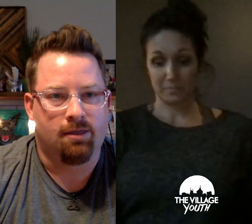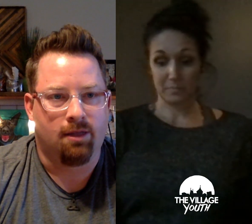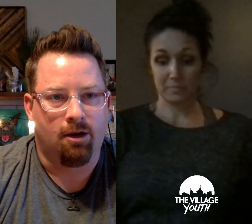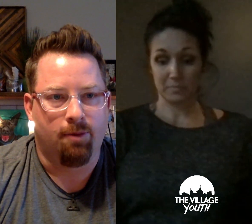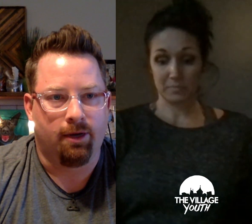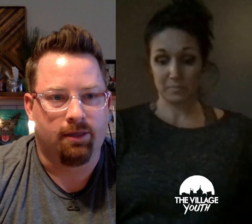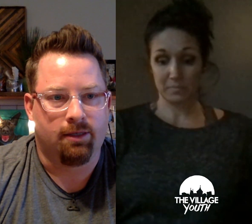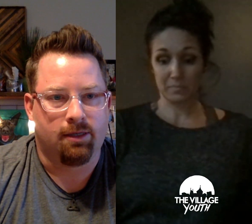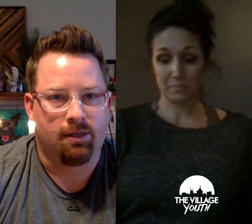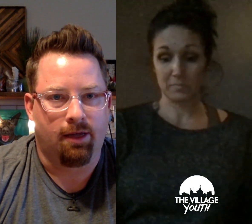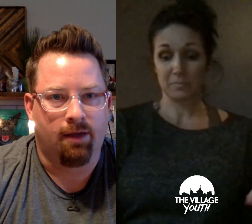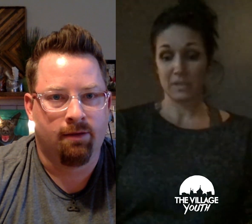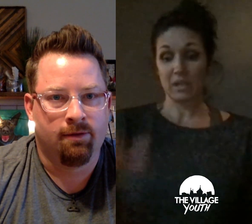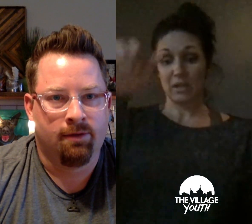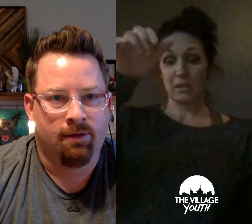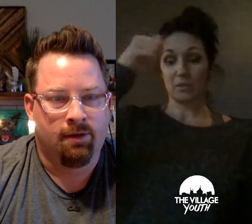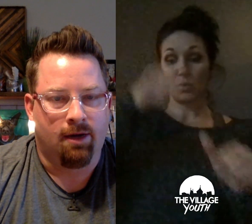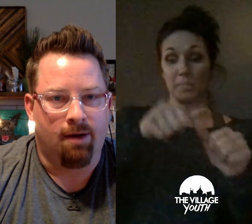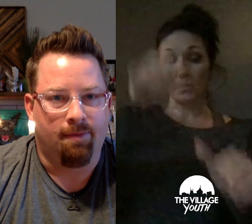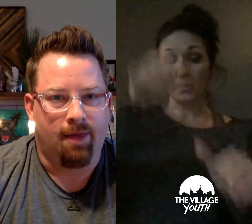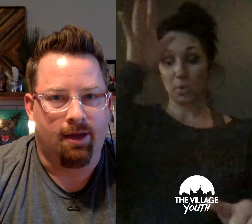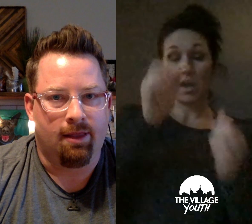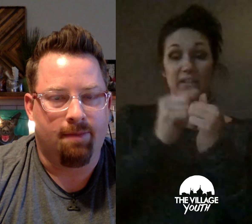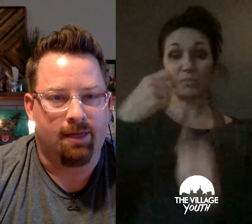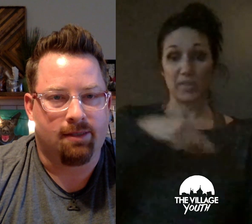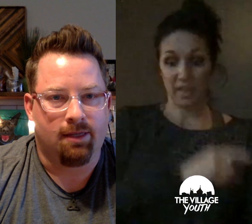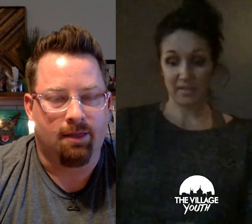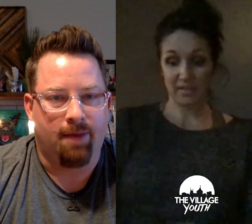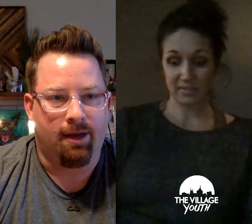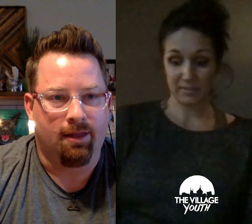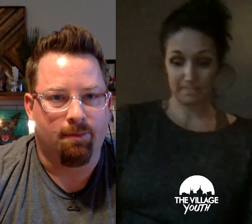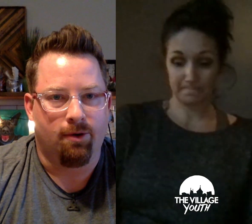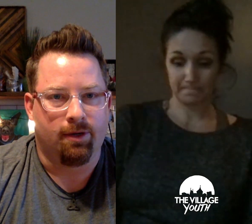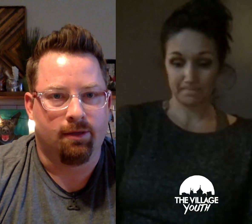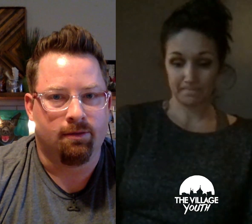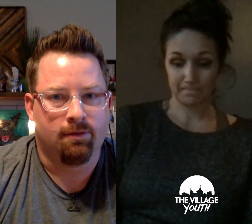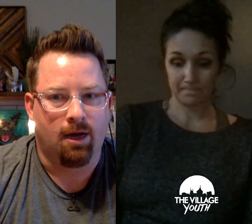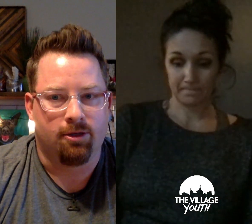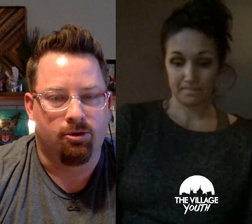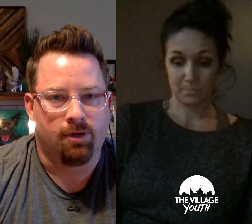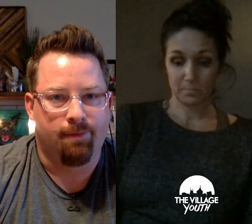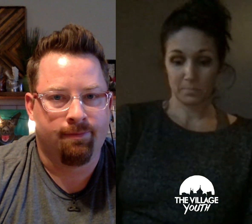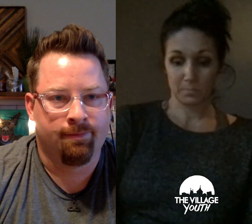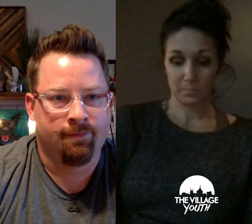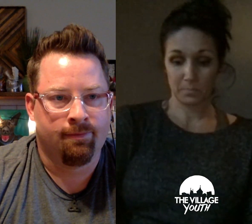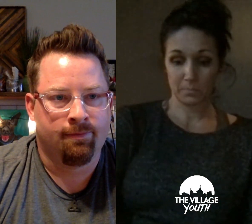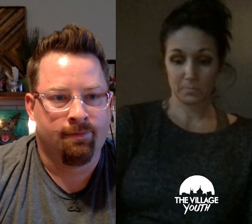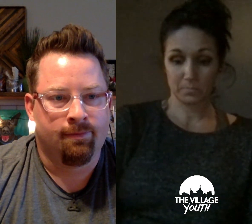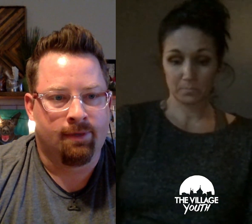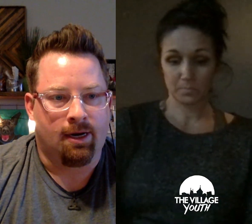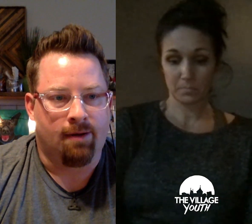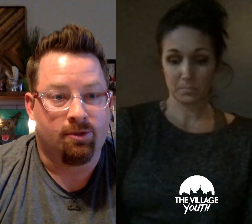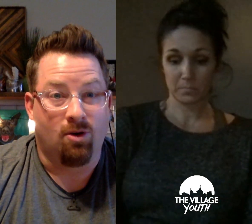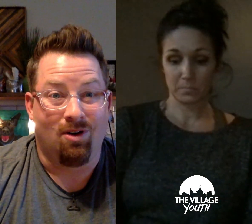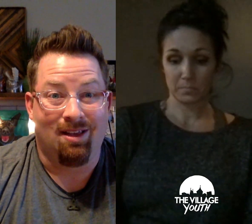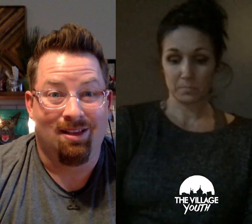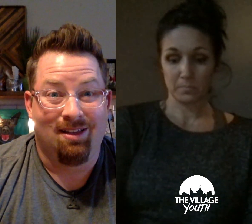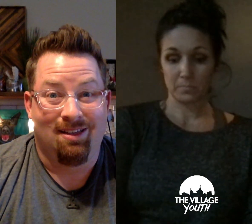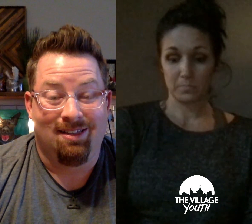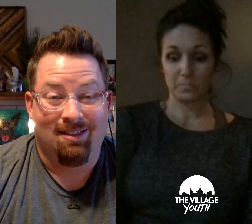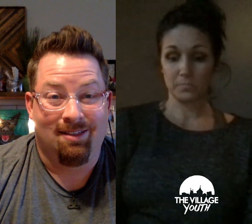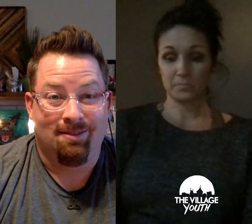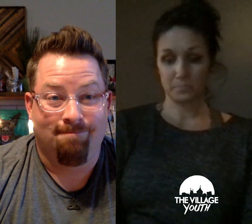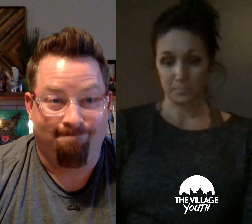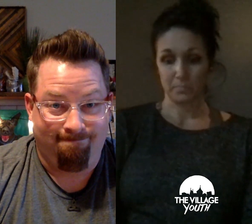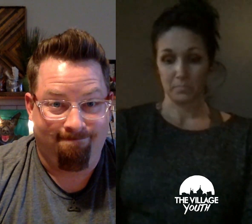huge lesson that you're bringing to us today. That in the midst, in the pain, and the broken, God shows up. He shows up